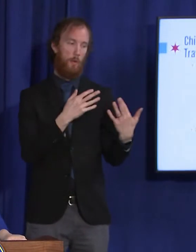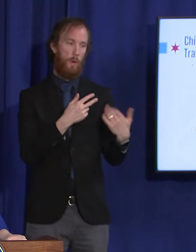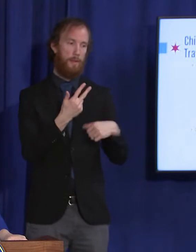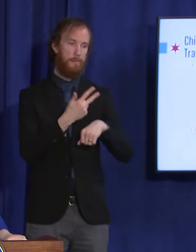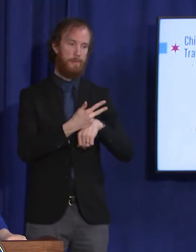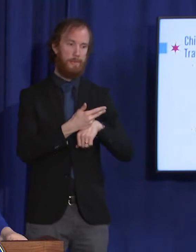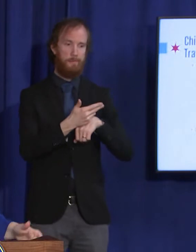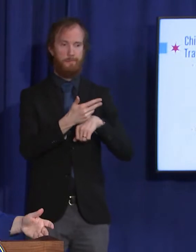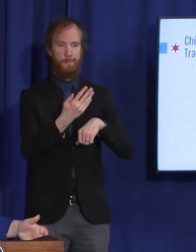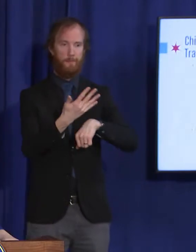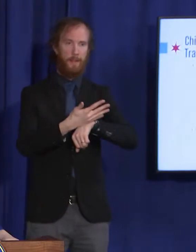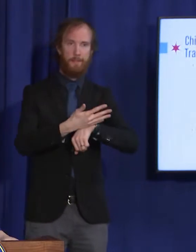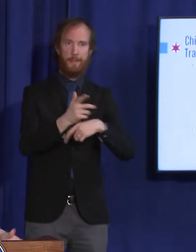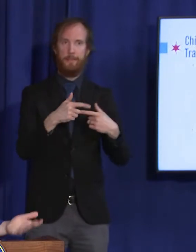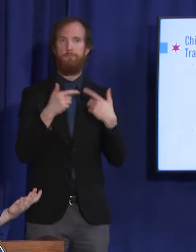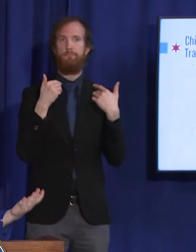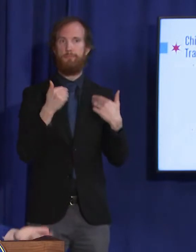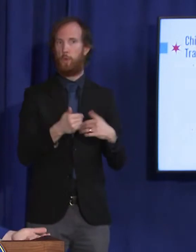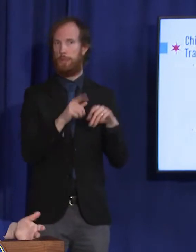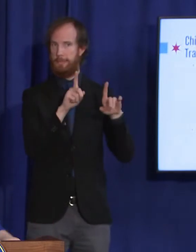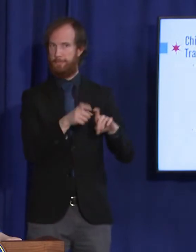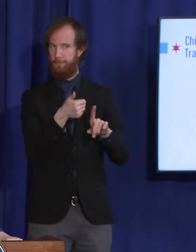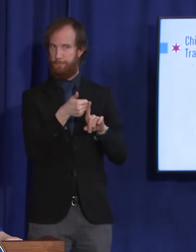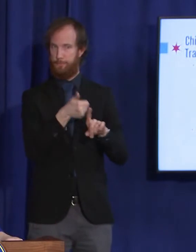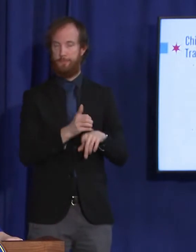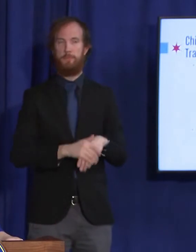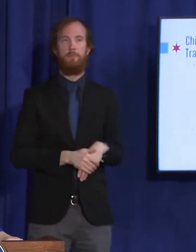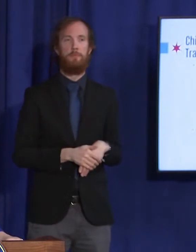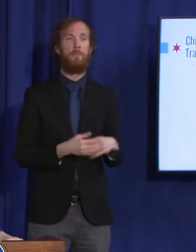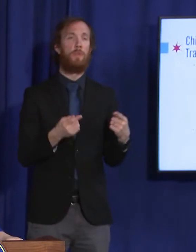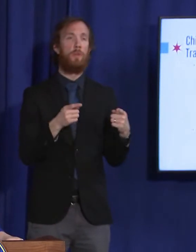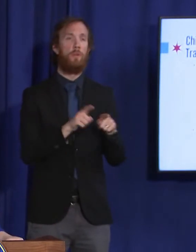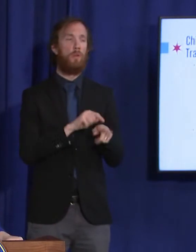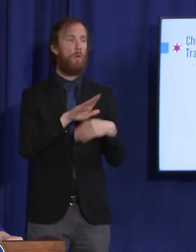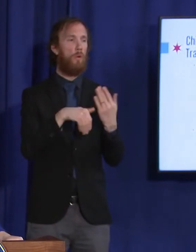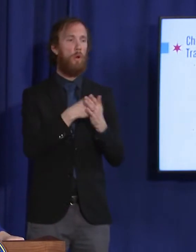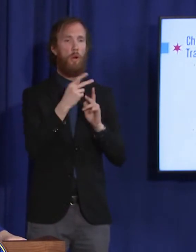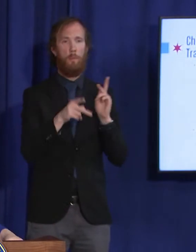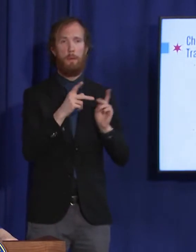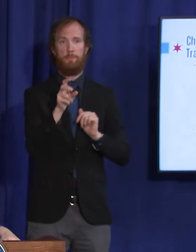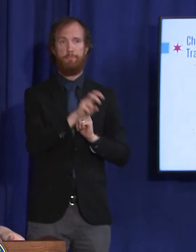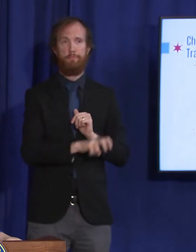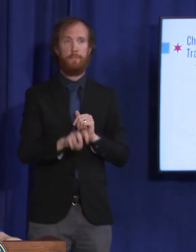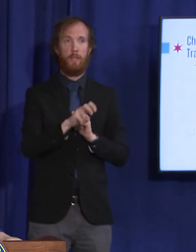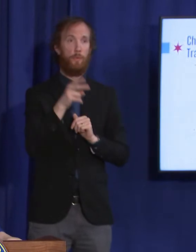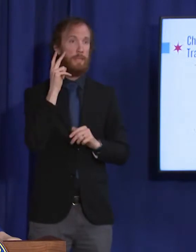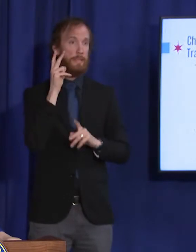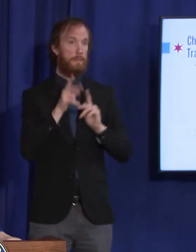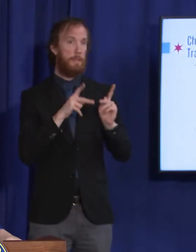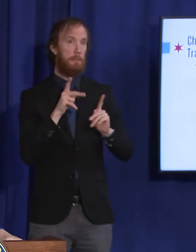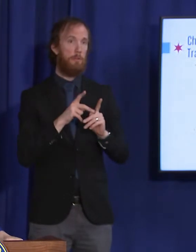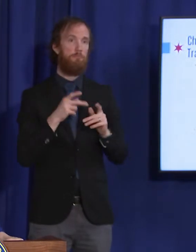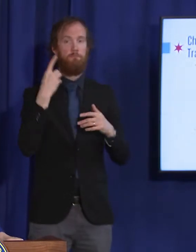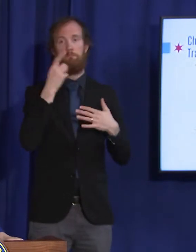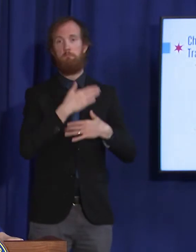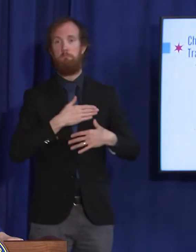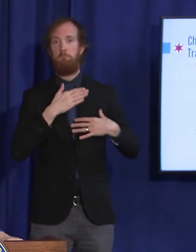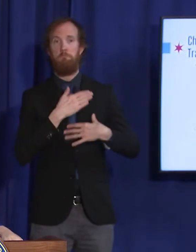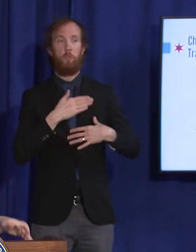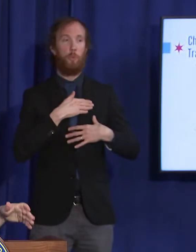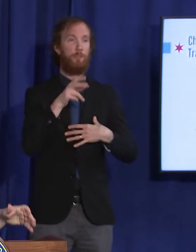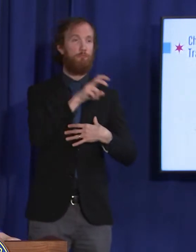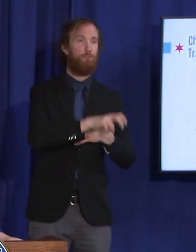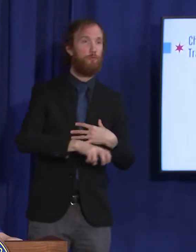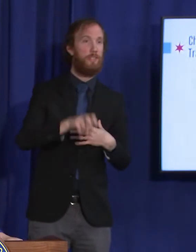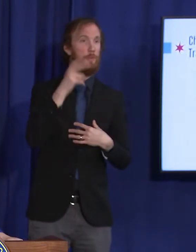return. We also want to just remind all travelers, we've seen leisure travel coming back, business travel coming back. It's